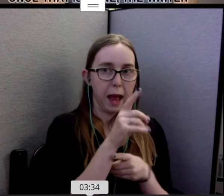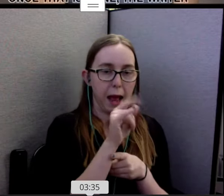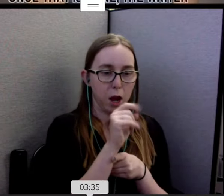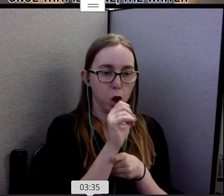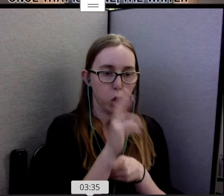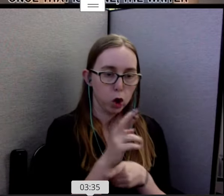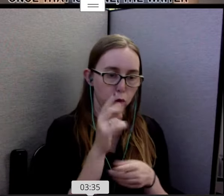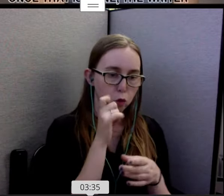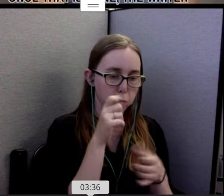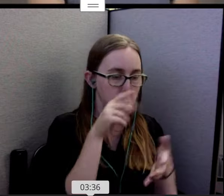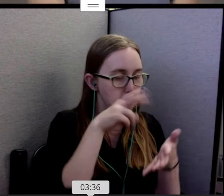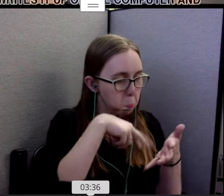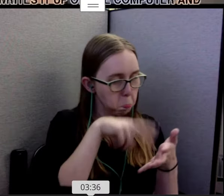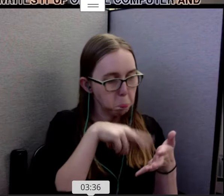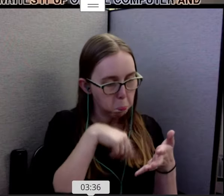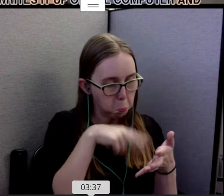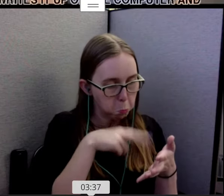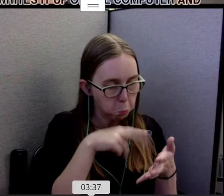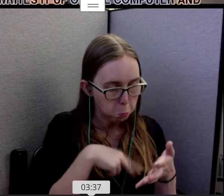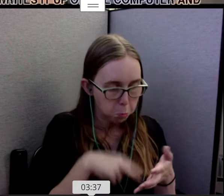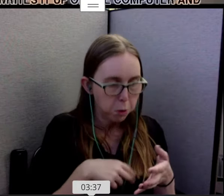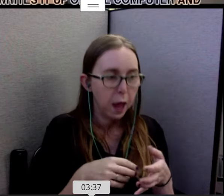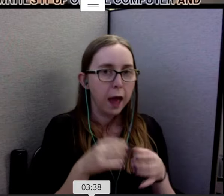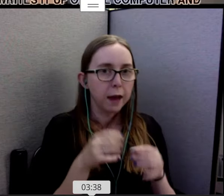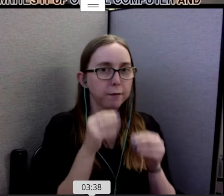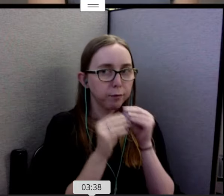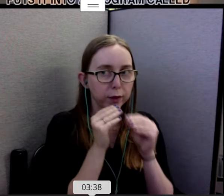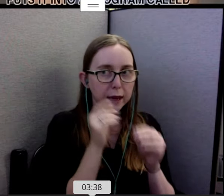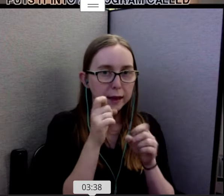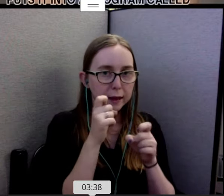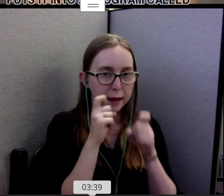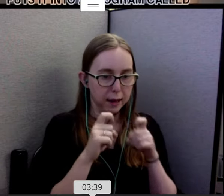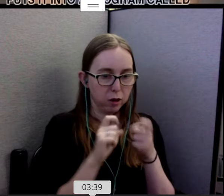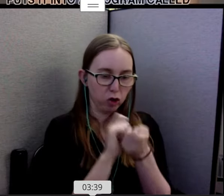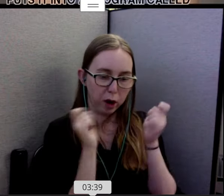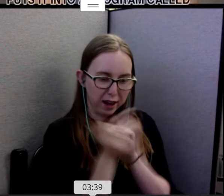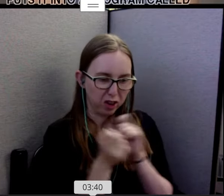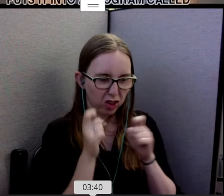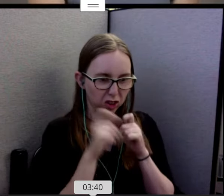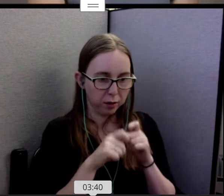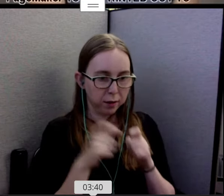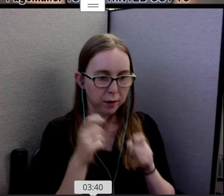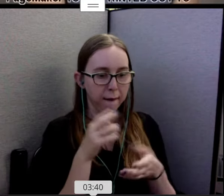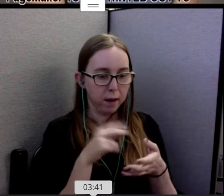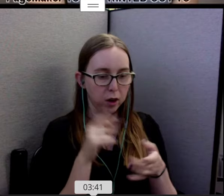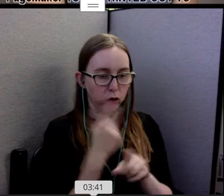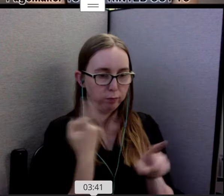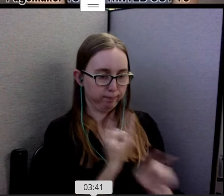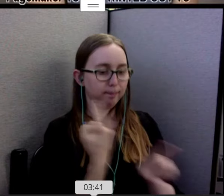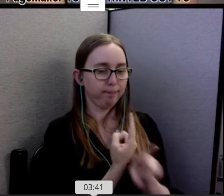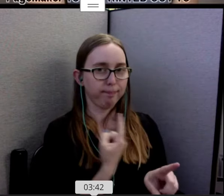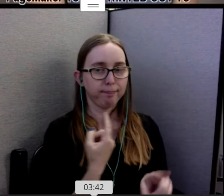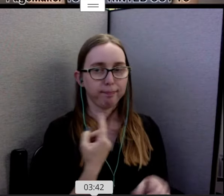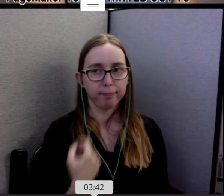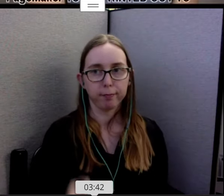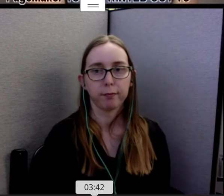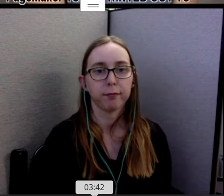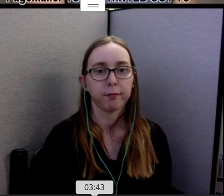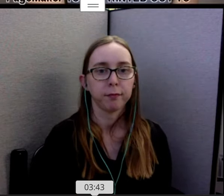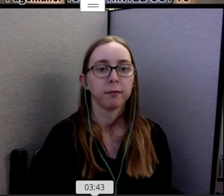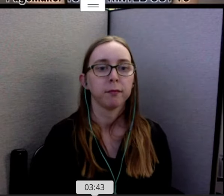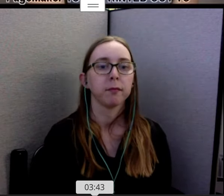Once that is done, the writer writes it up on the computer and puts it into a program called PageMaker